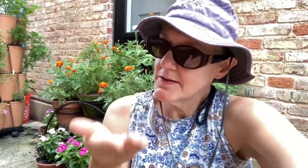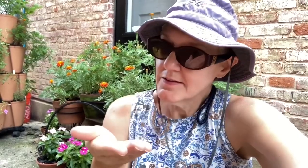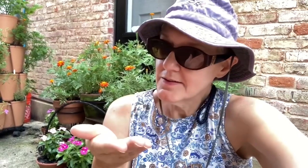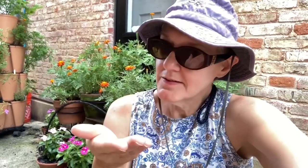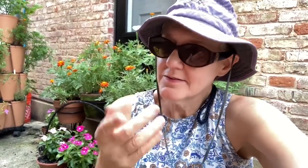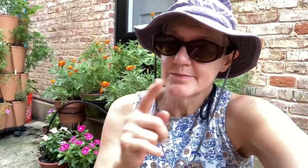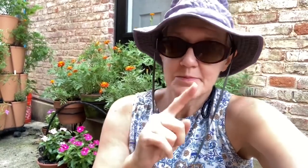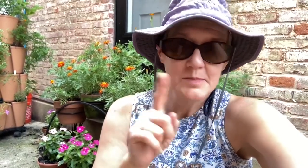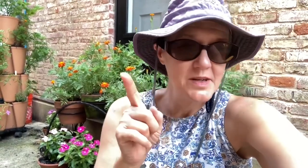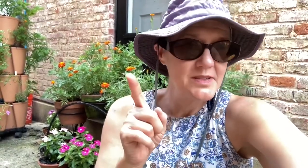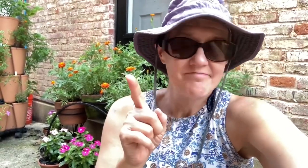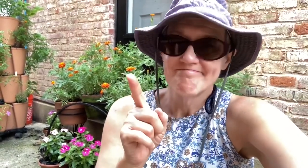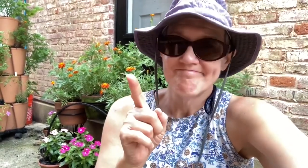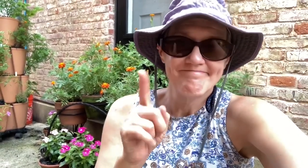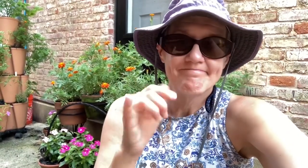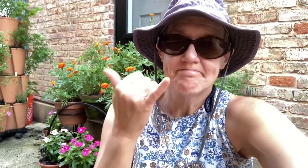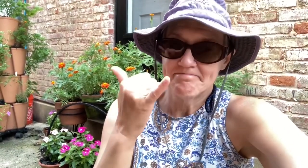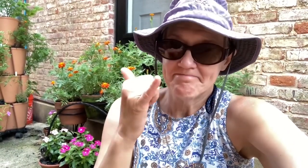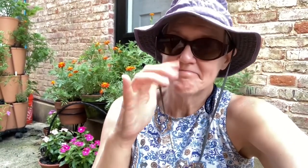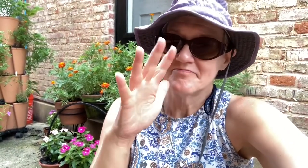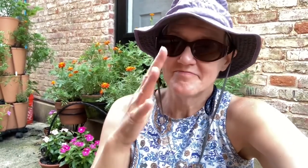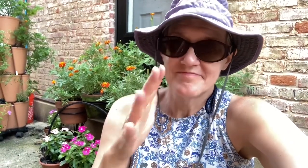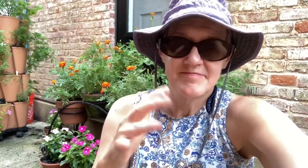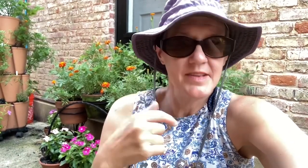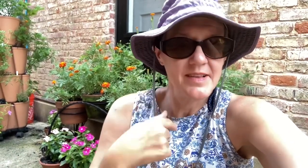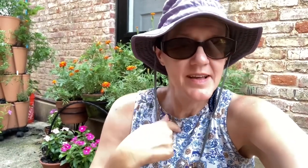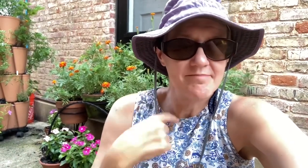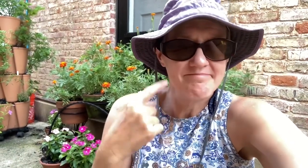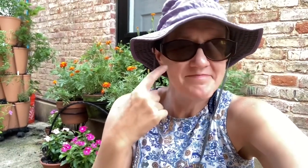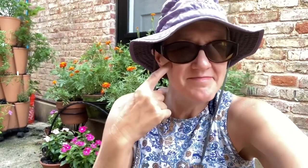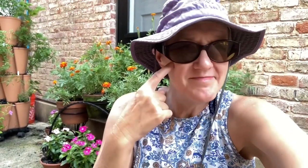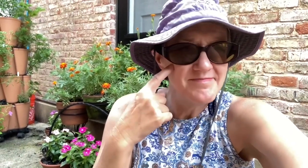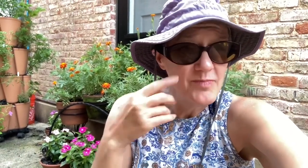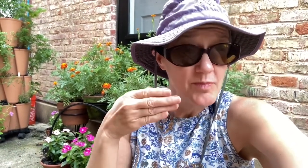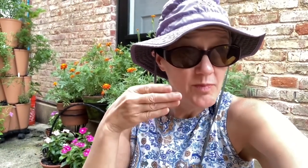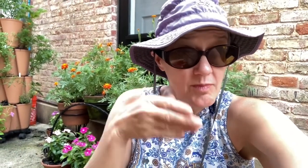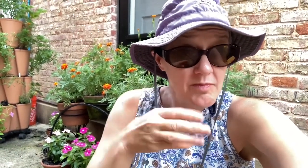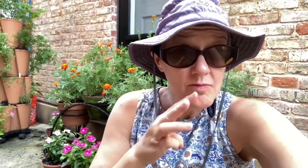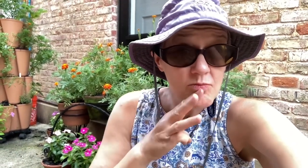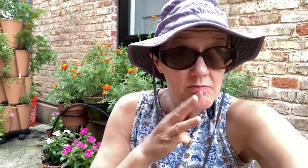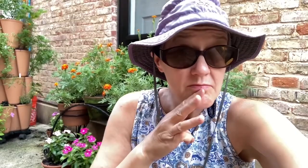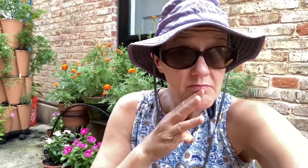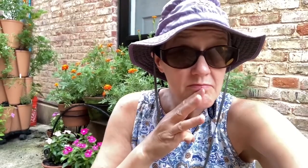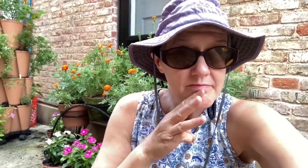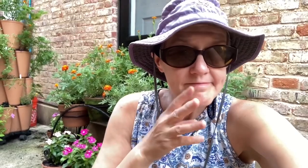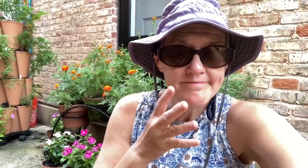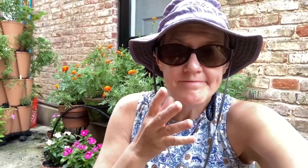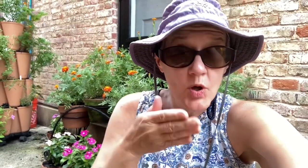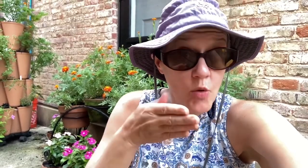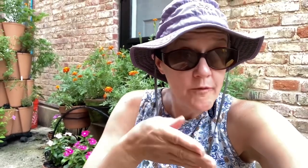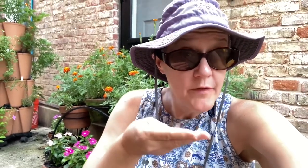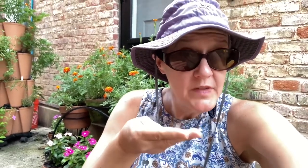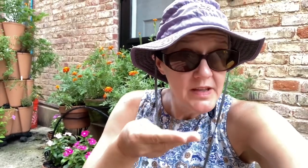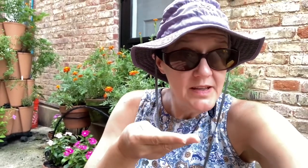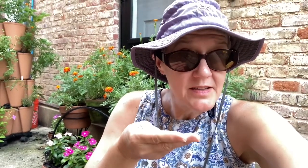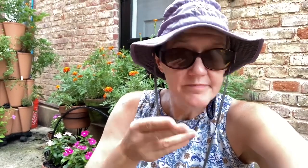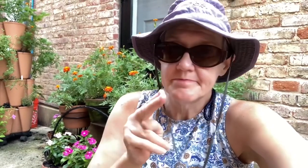growth. They didn't die, but the leaves were very yellow. And I had been wondering, am I overwatering them,